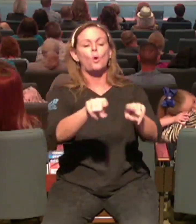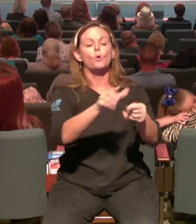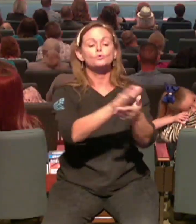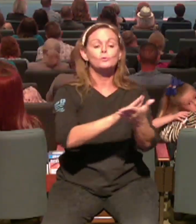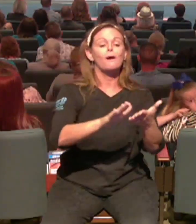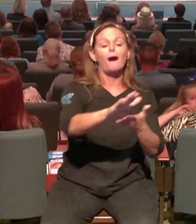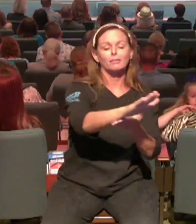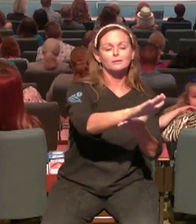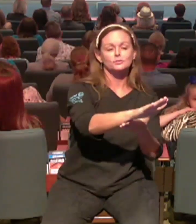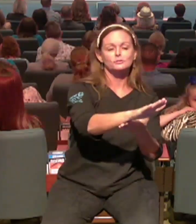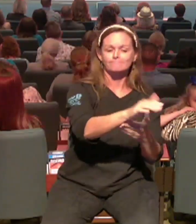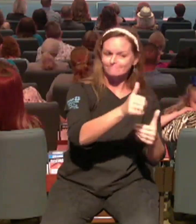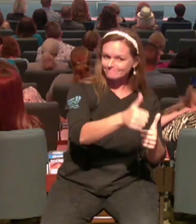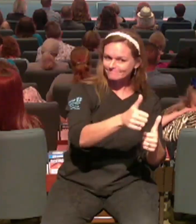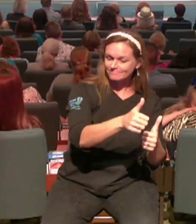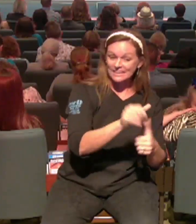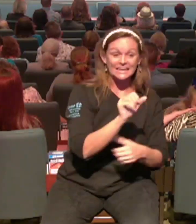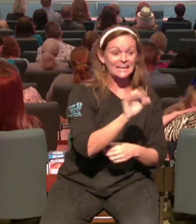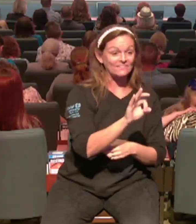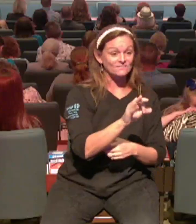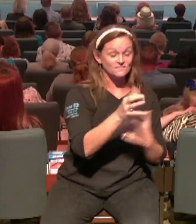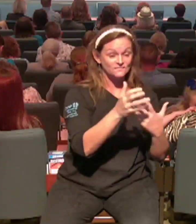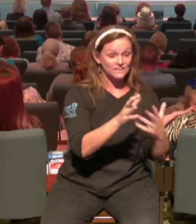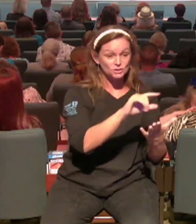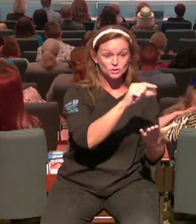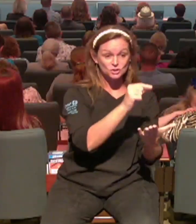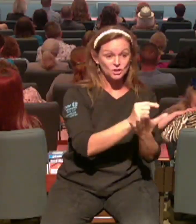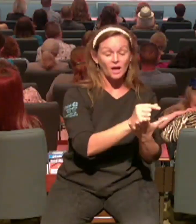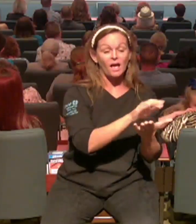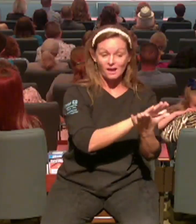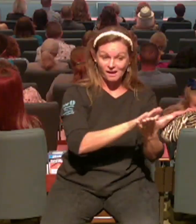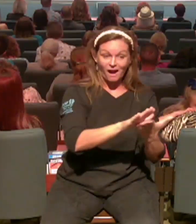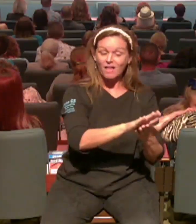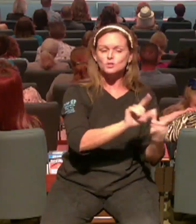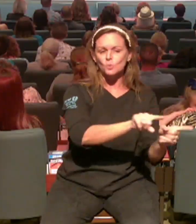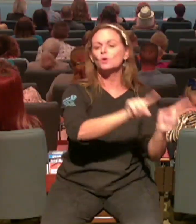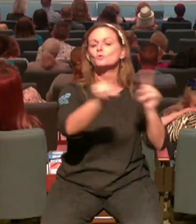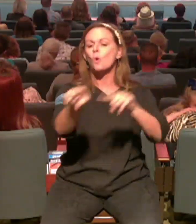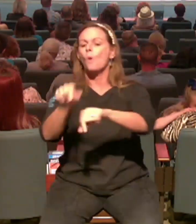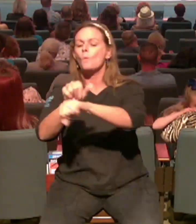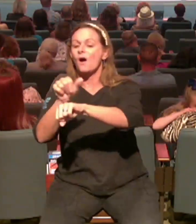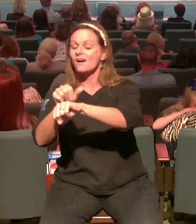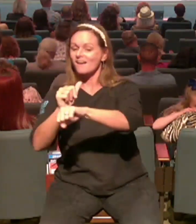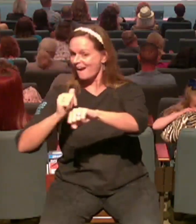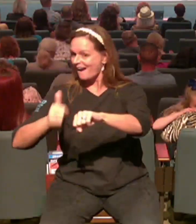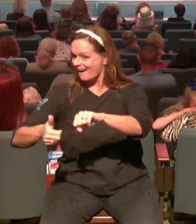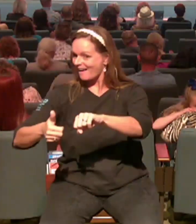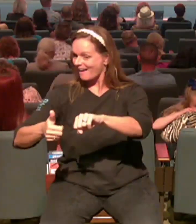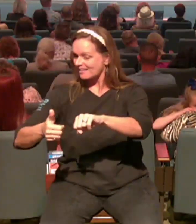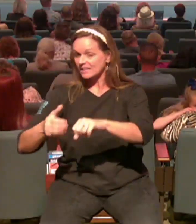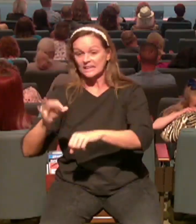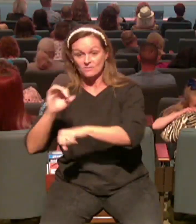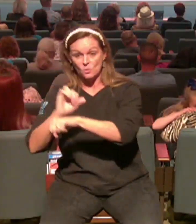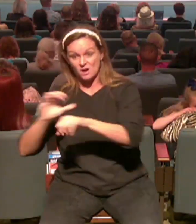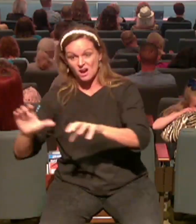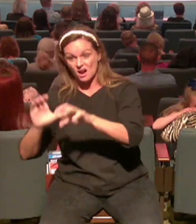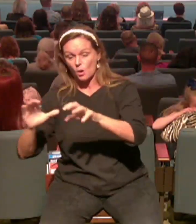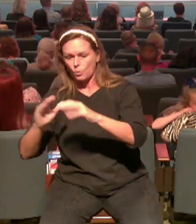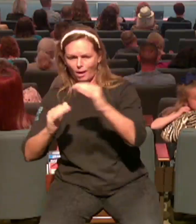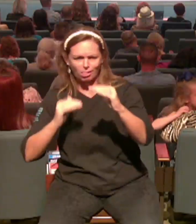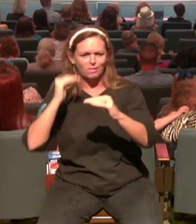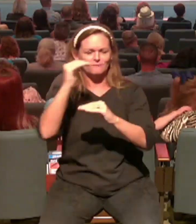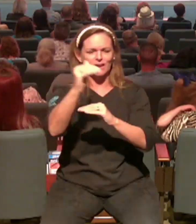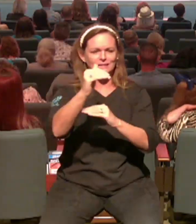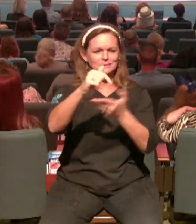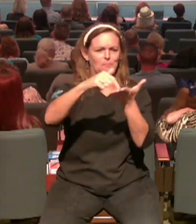If you work hard, then your performance is based and you'll get a promotion, you'll get a paycheck. And so we live in this